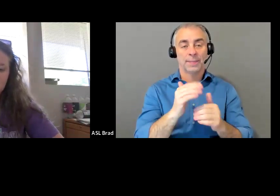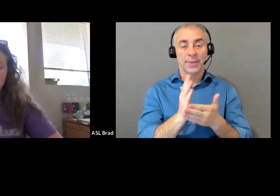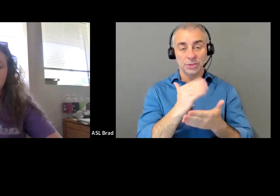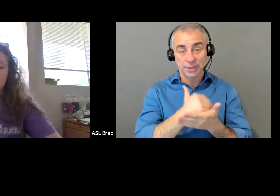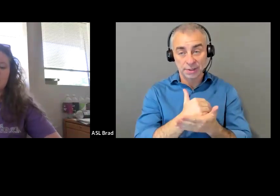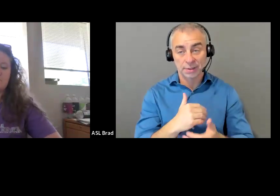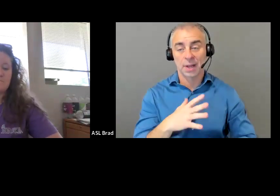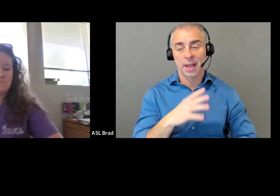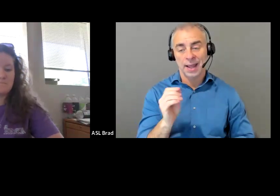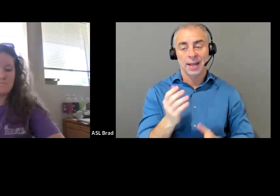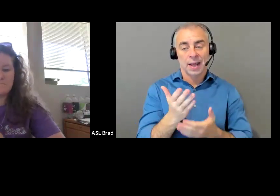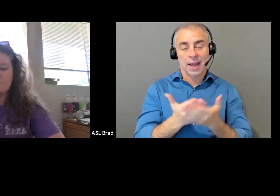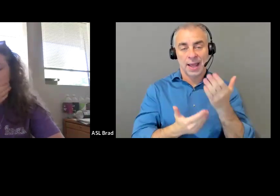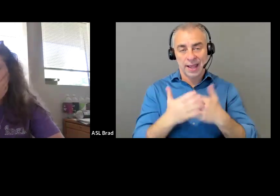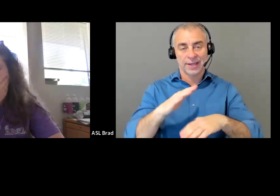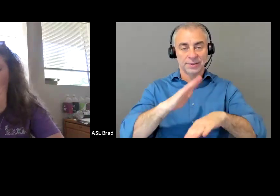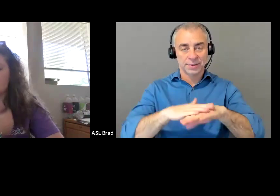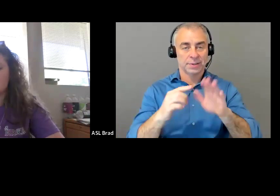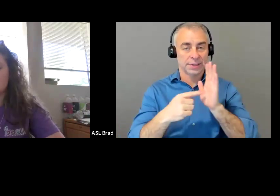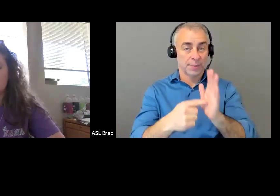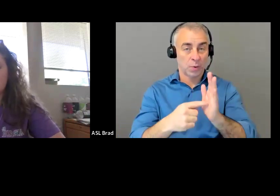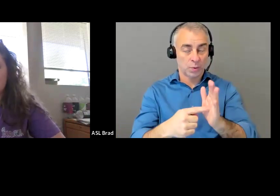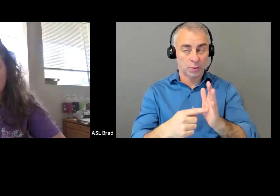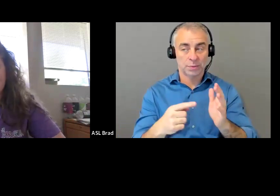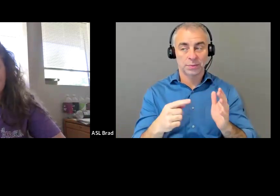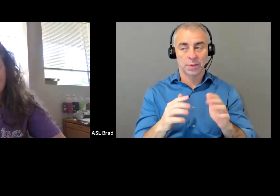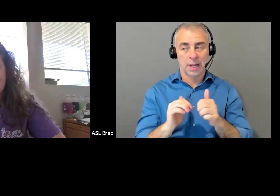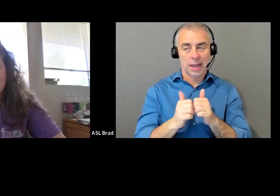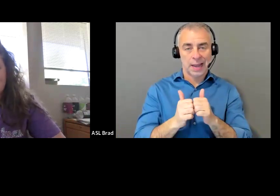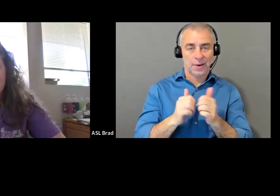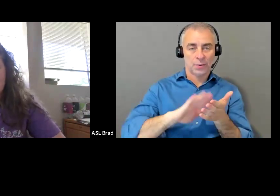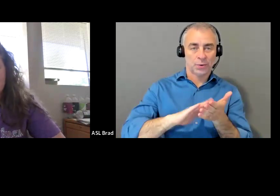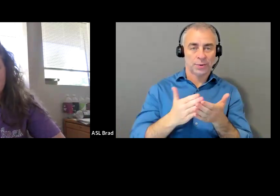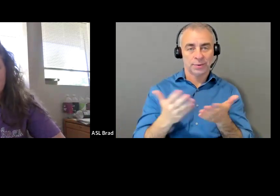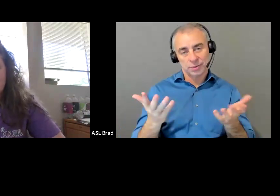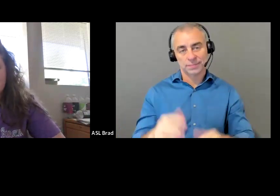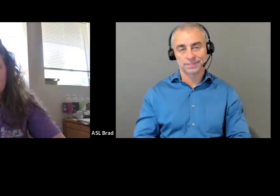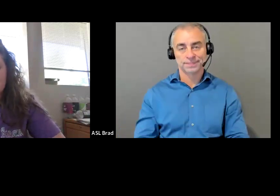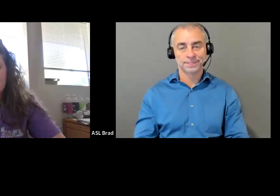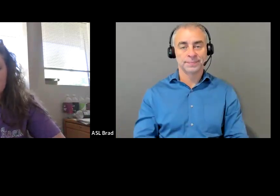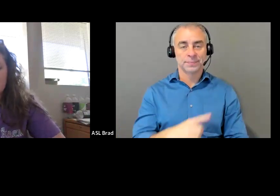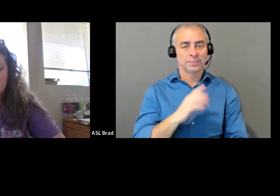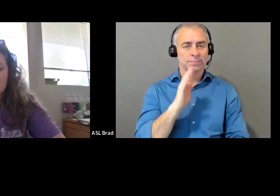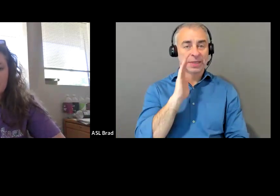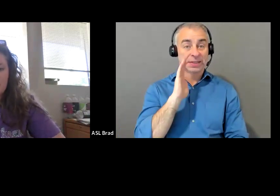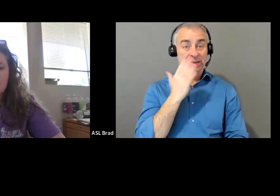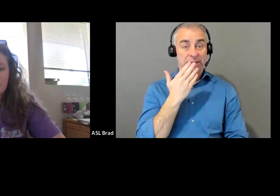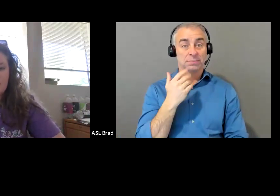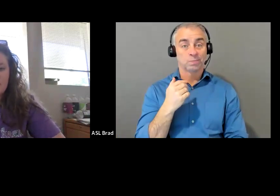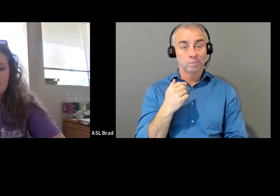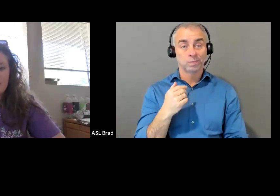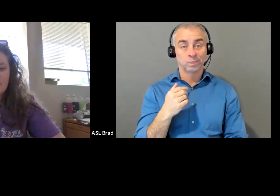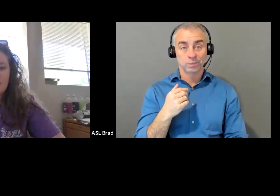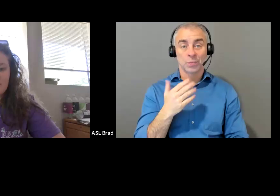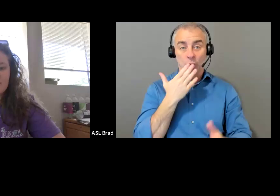hands-on demonstration of cooking. So it seemed to be really